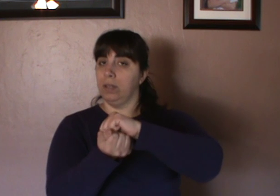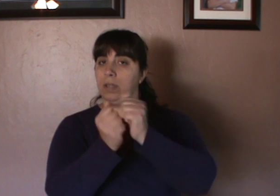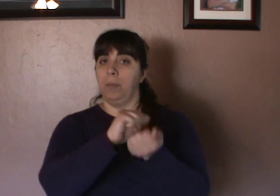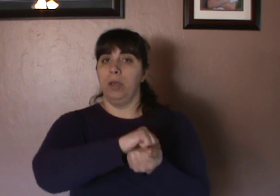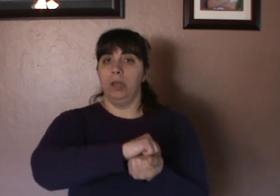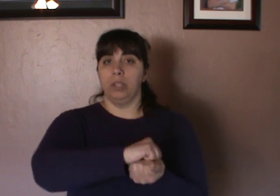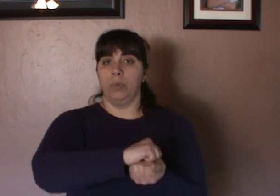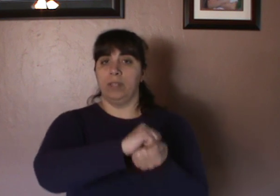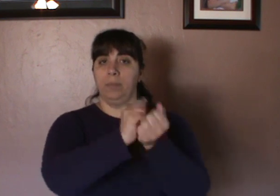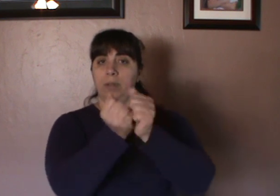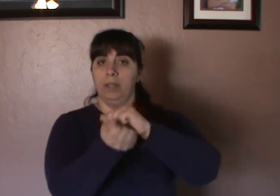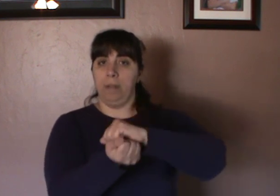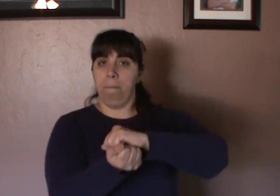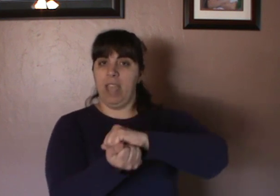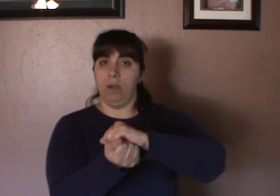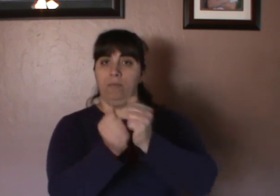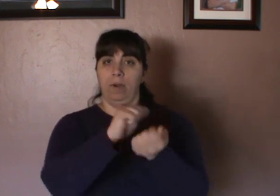top. So when someone needs a makeover,